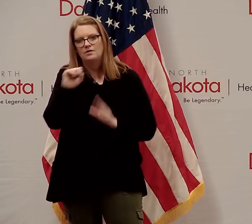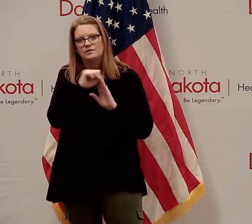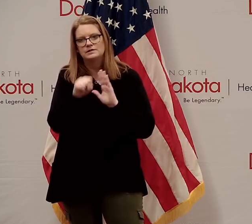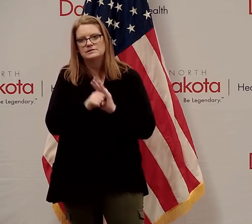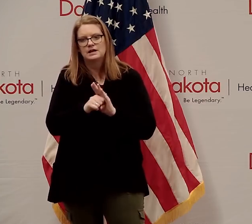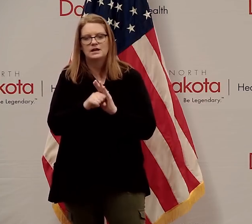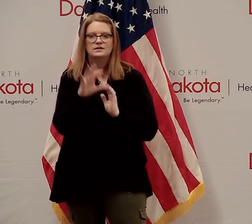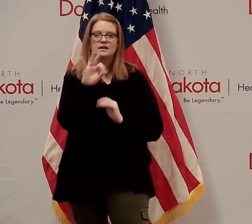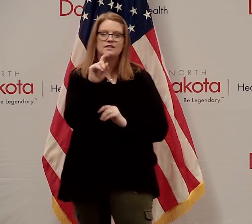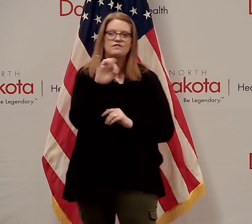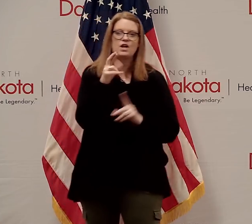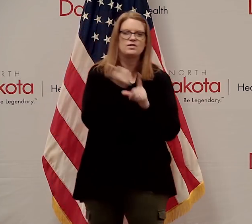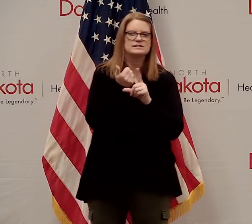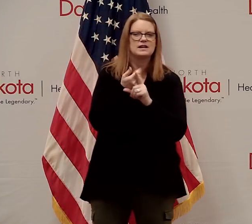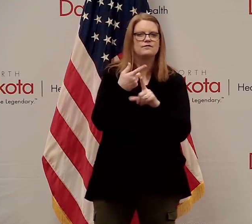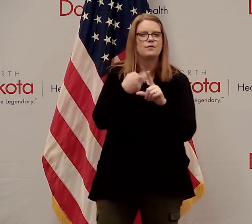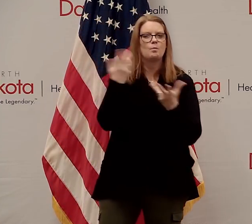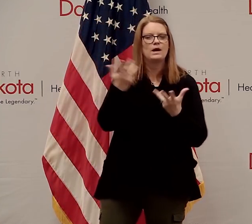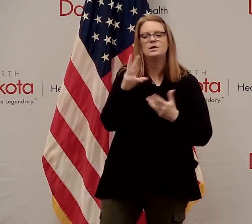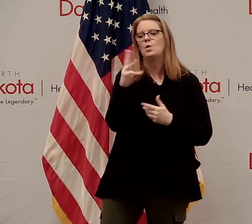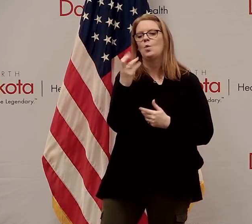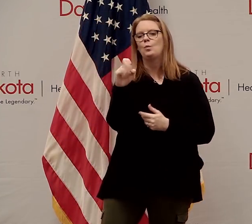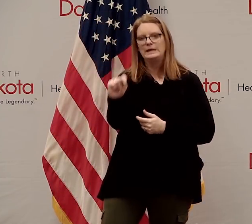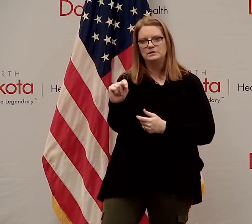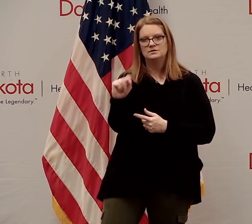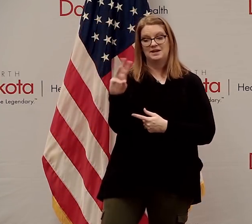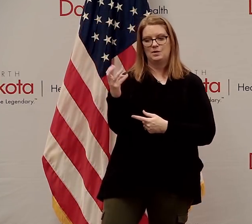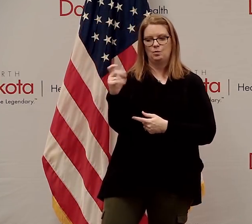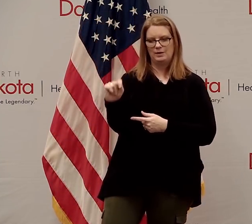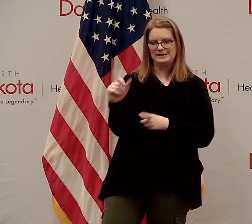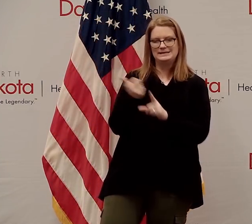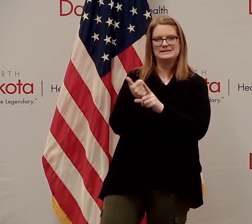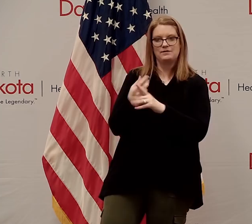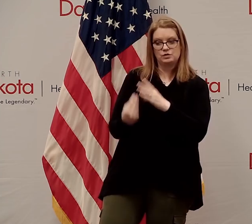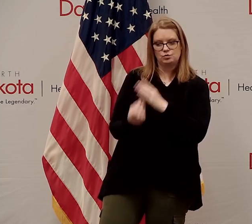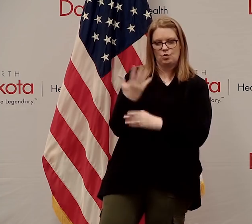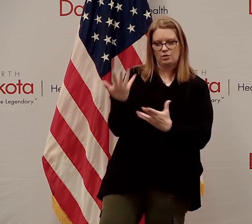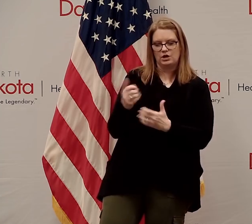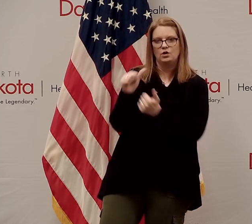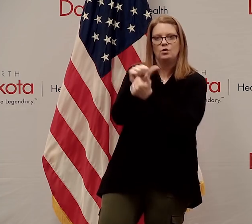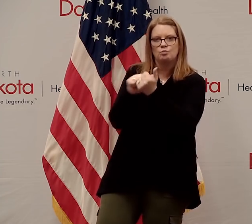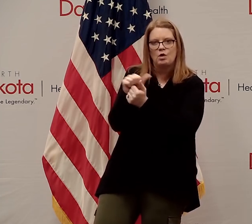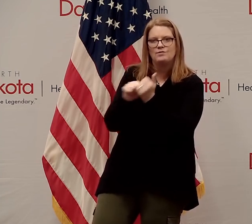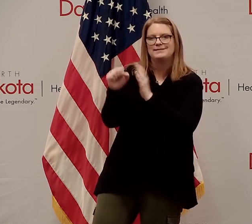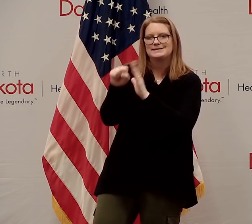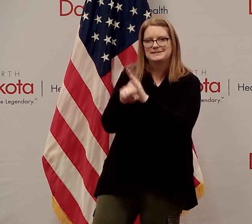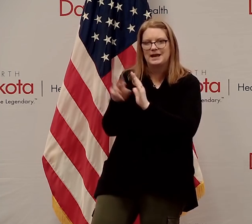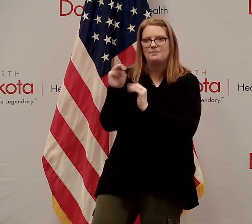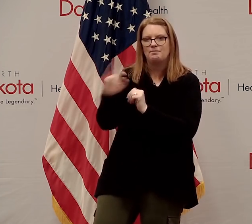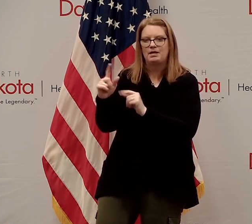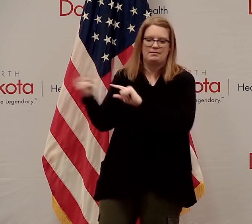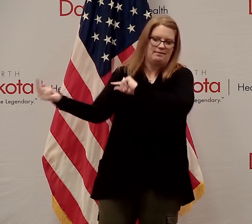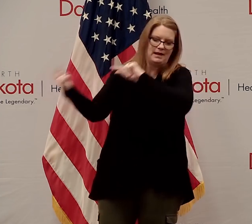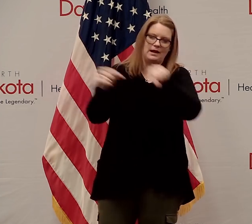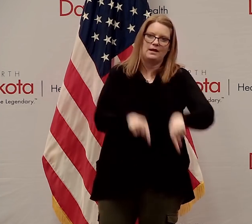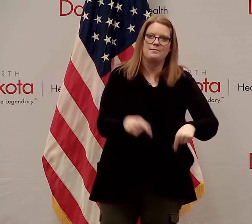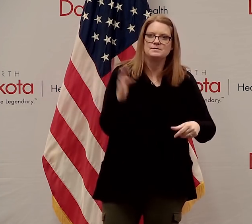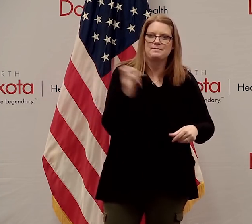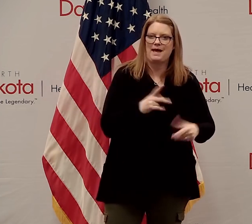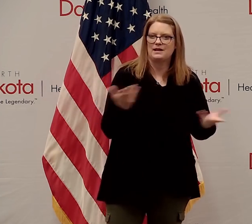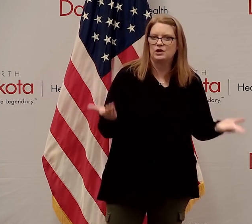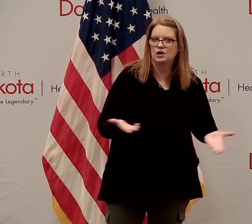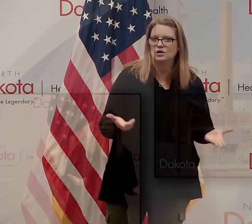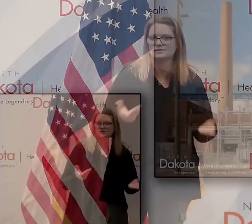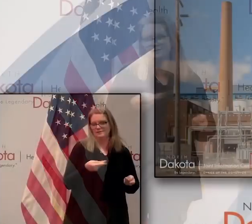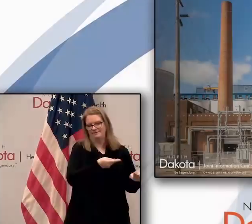from wheat, which is grown in North Dakota and ground at the state mill, coming right back to feeding those citizens in need. But we're grateful